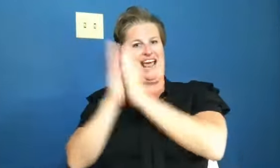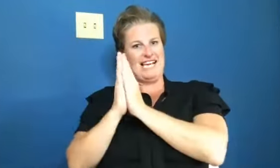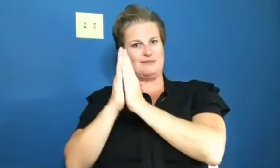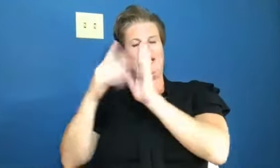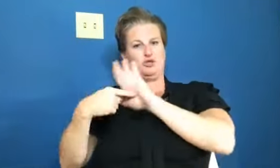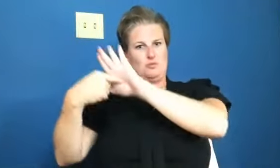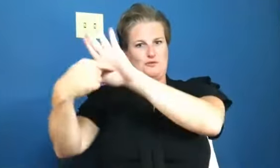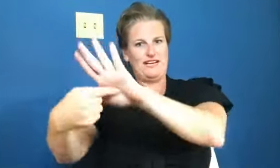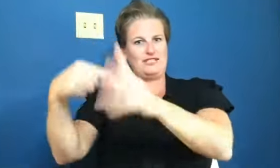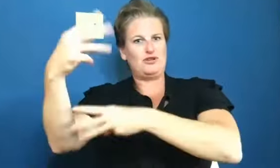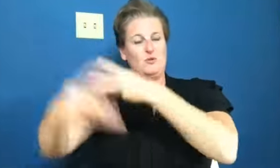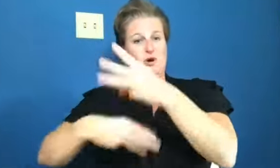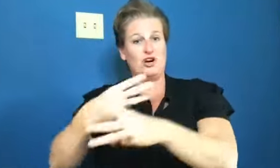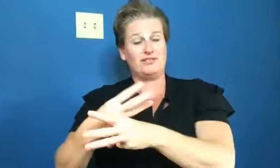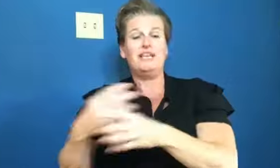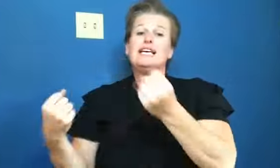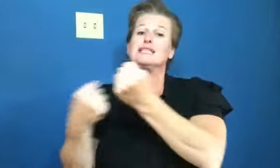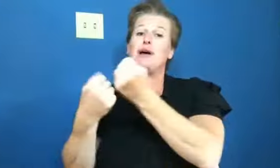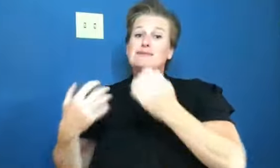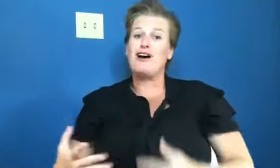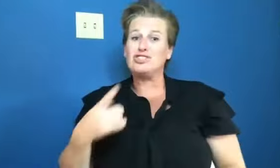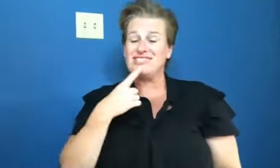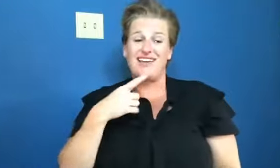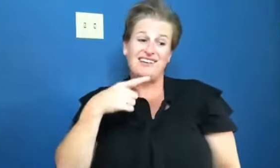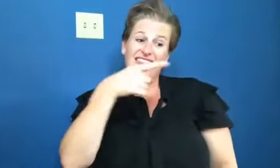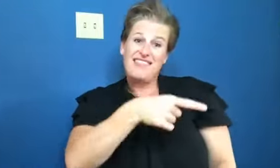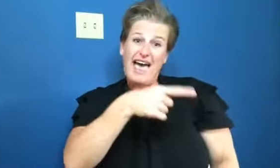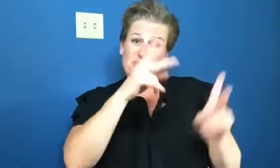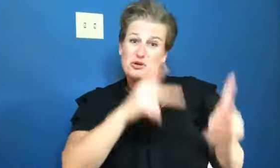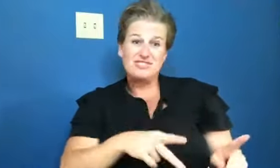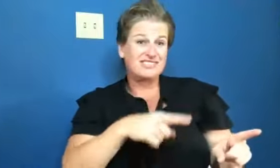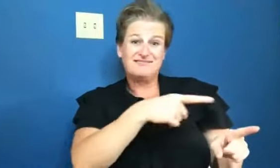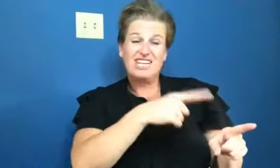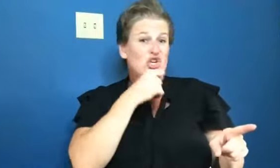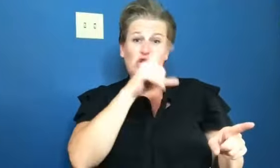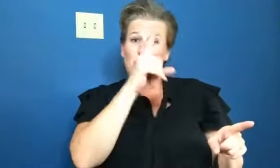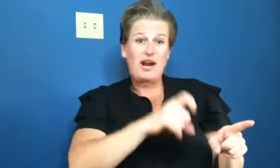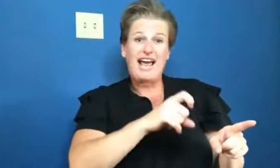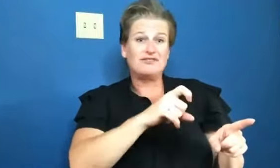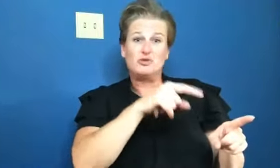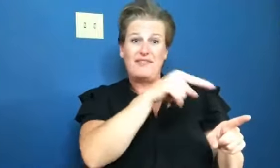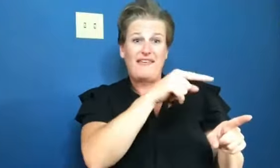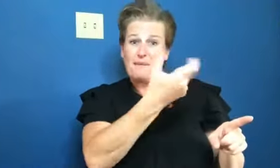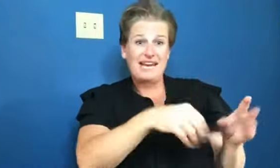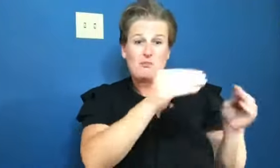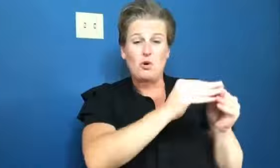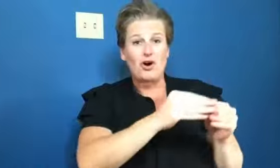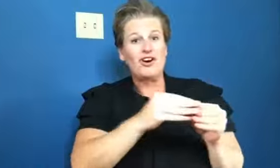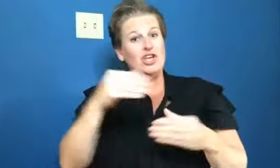said, Catherine, you know, you don't have to be that person anymore, because there's 3 people inside of you: who you used to be, the woman that you